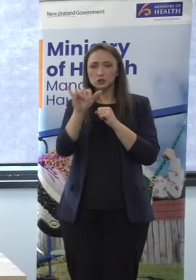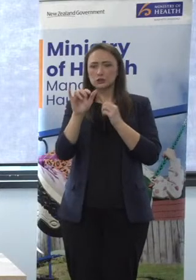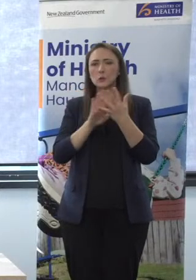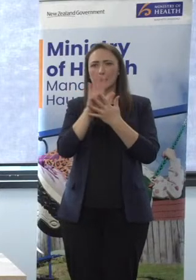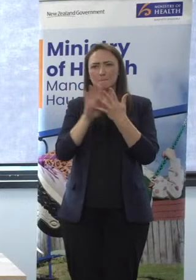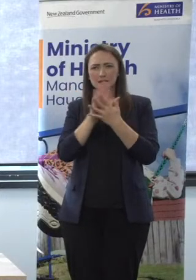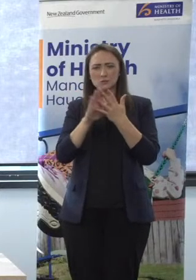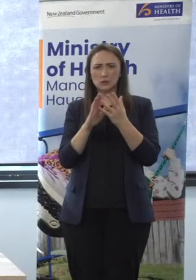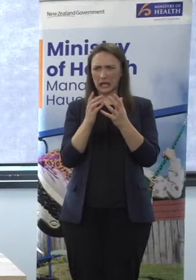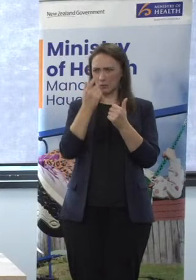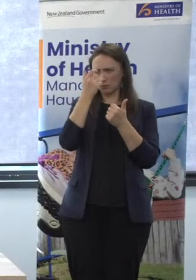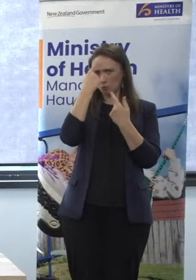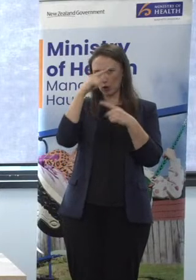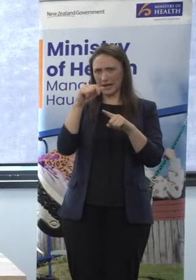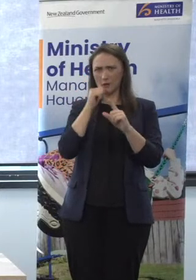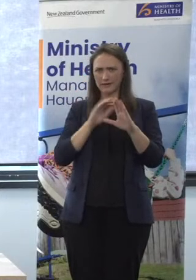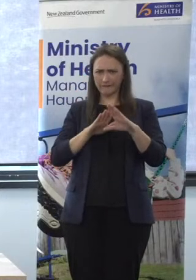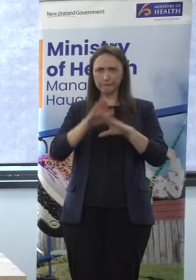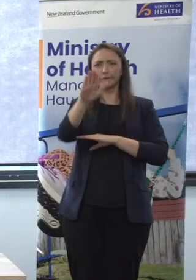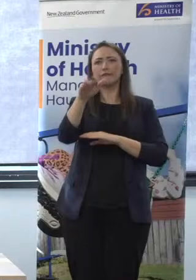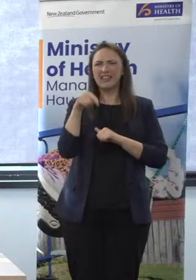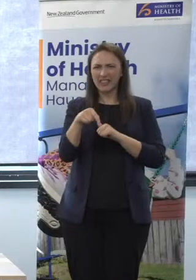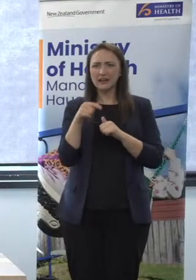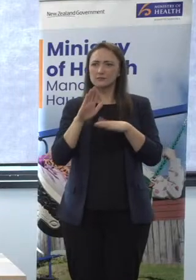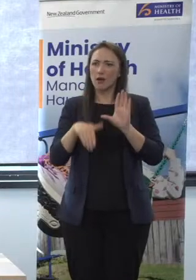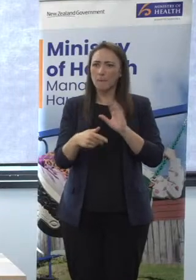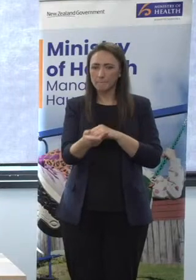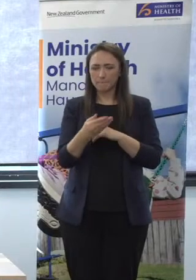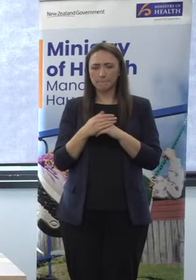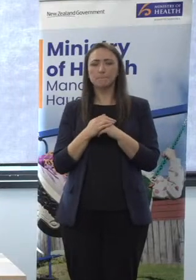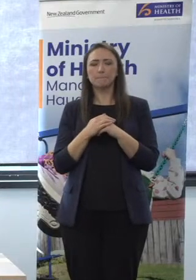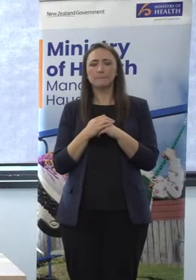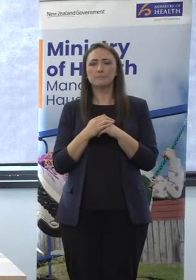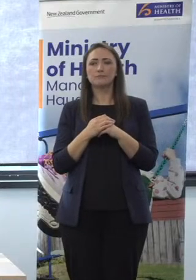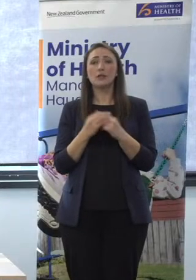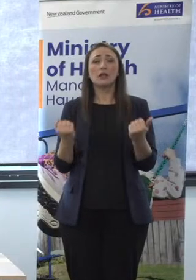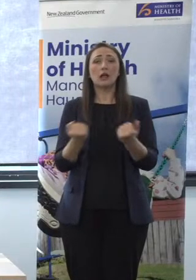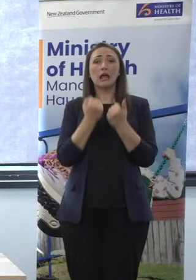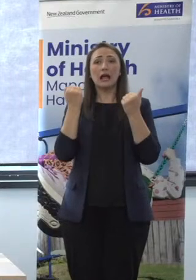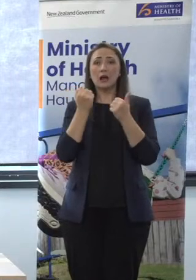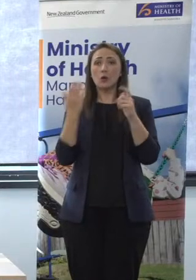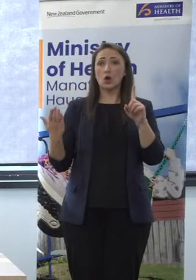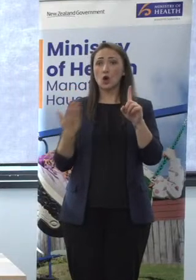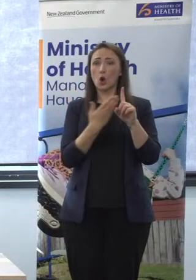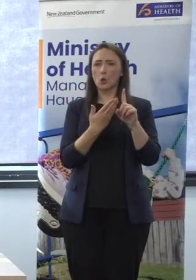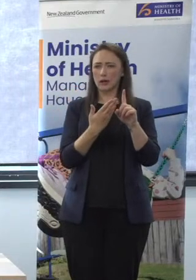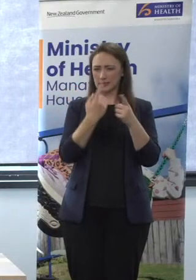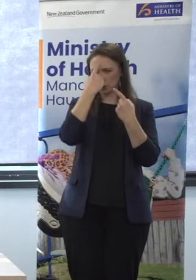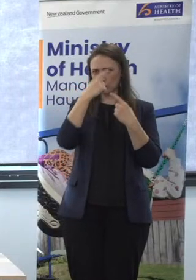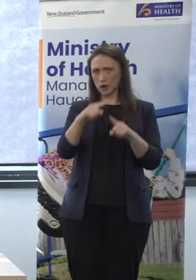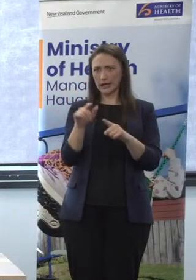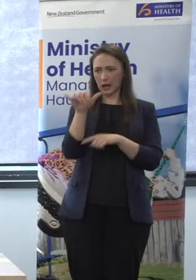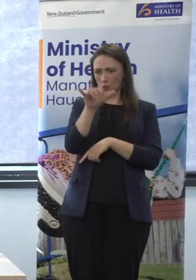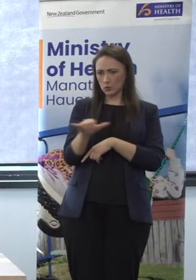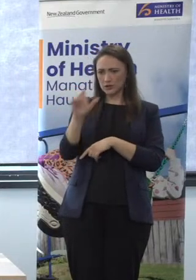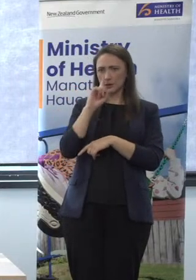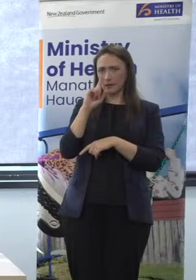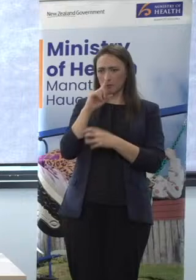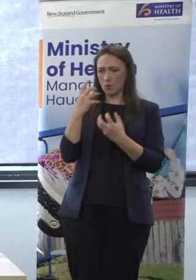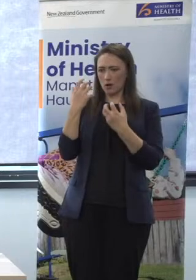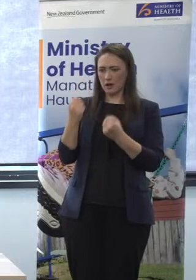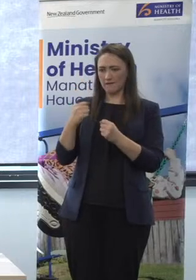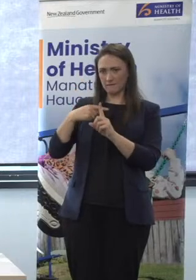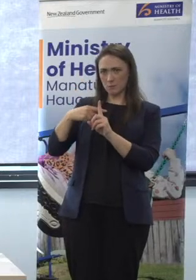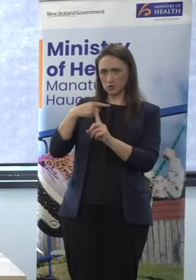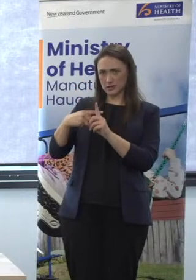of cases. For hospitals, the goals are to know which patients have COVID-19, which patients are currently infectious, so that we